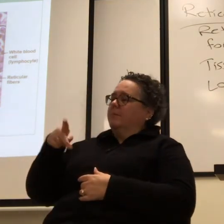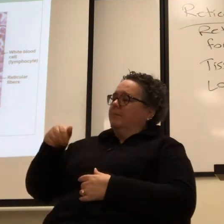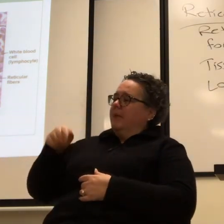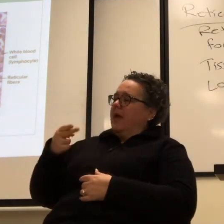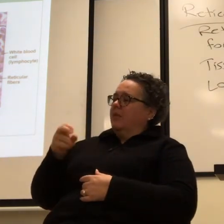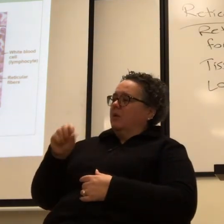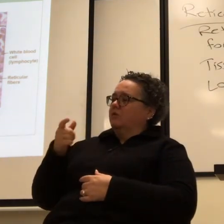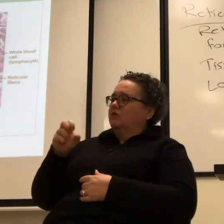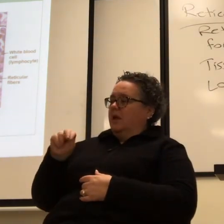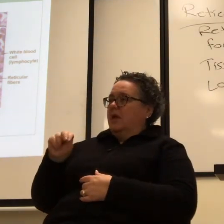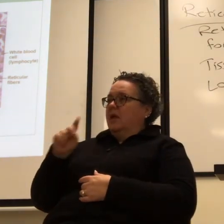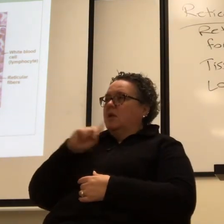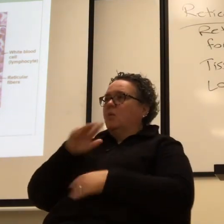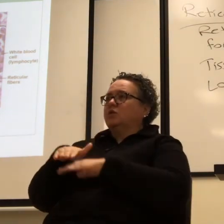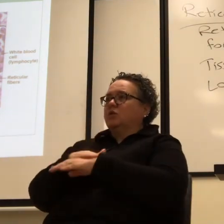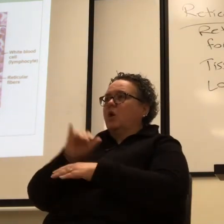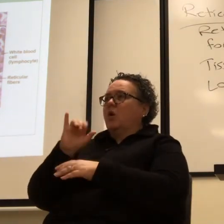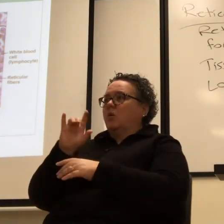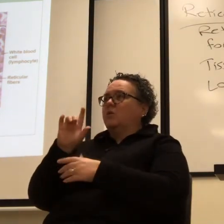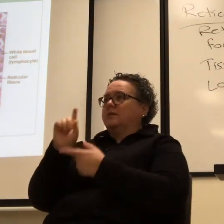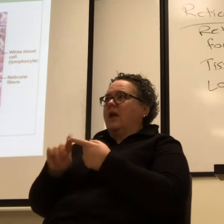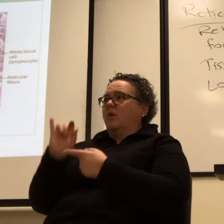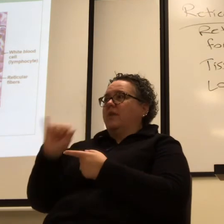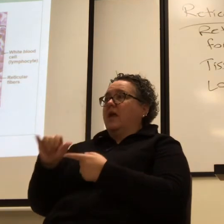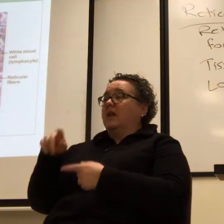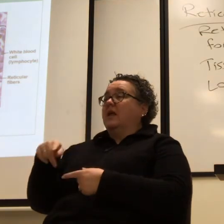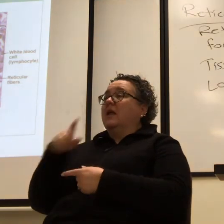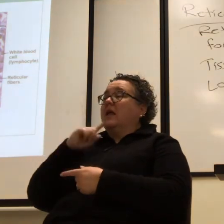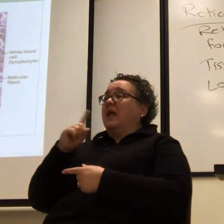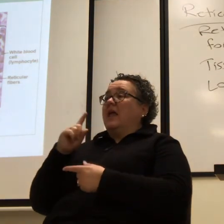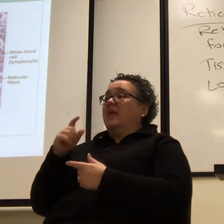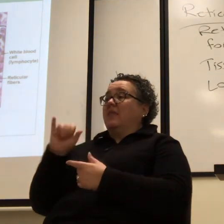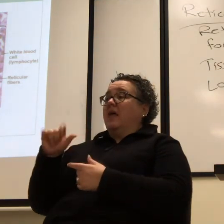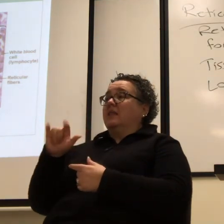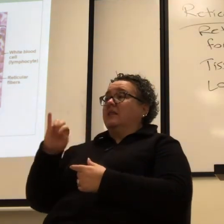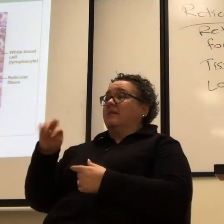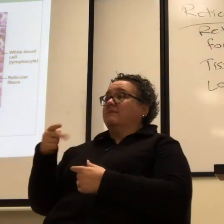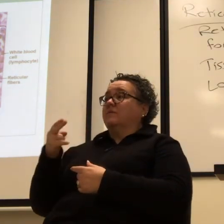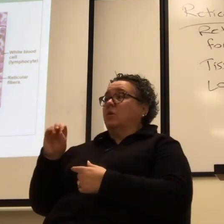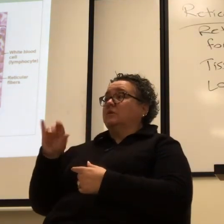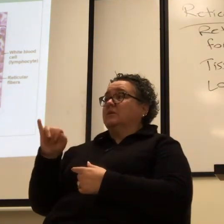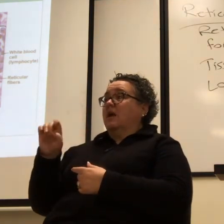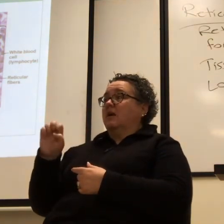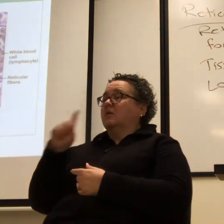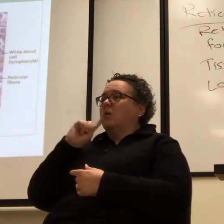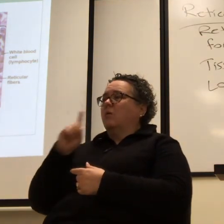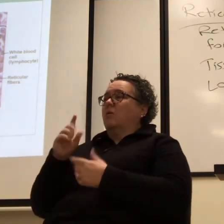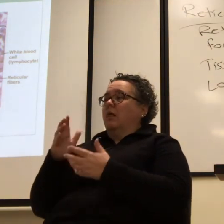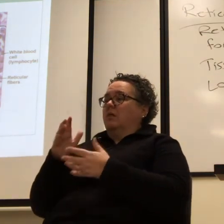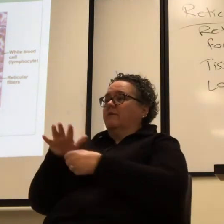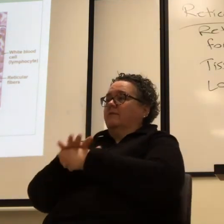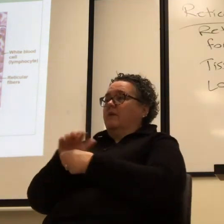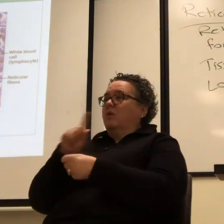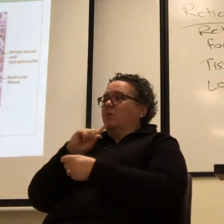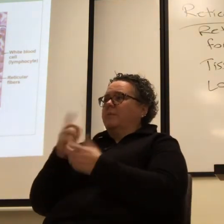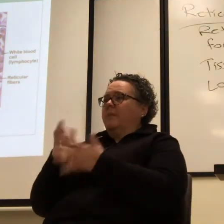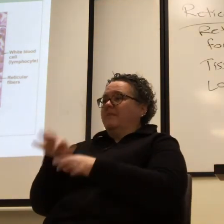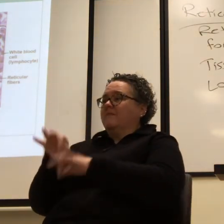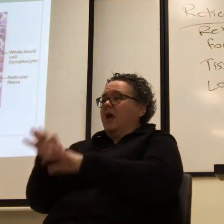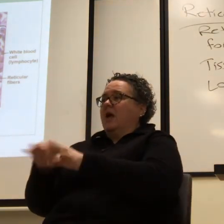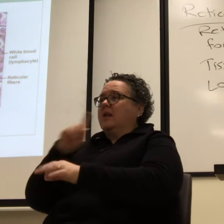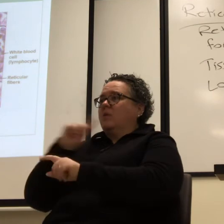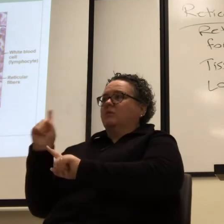fluids down through this mesh, and if there's a pathogen there, the lymphocytes that occupy the lymph node might be able to find it to mount an